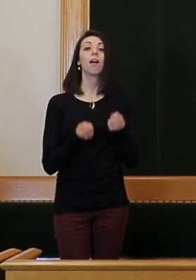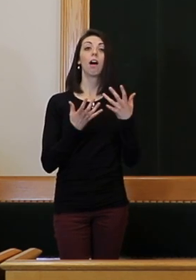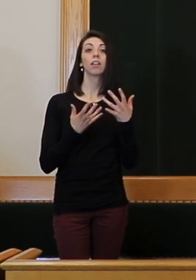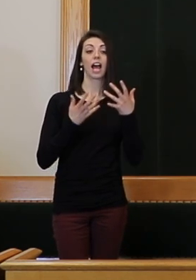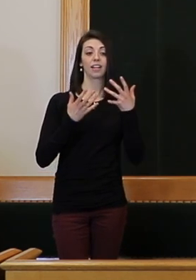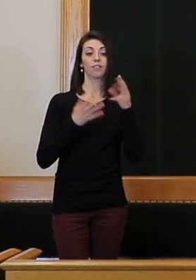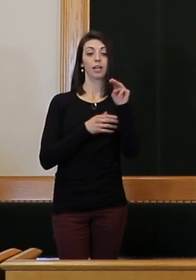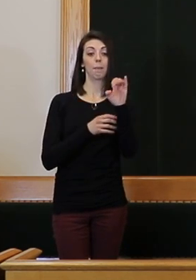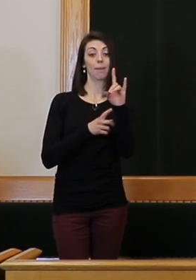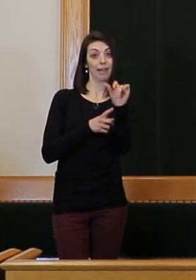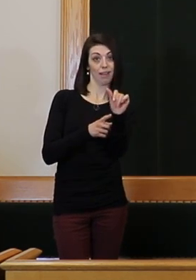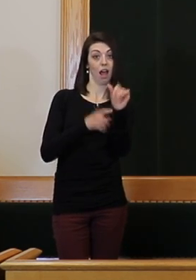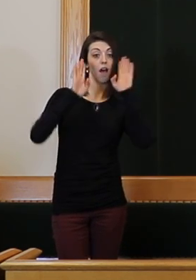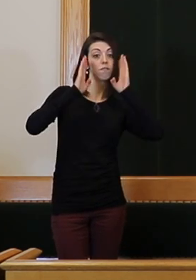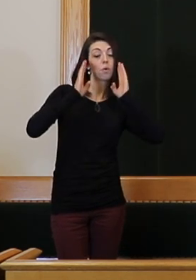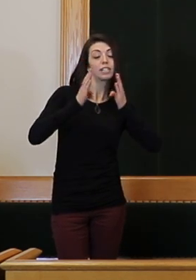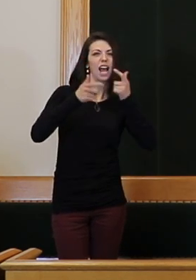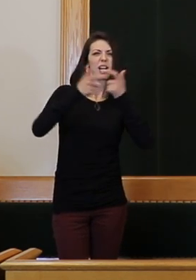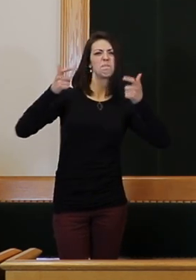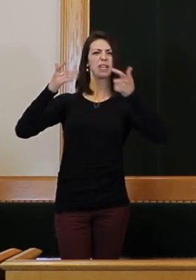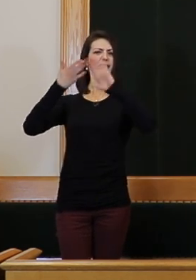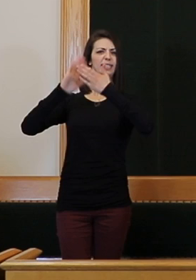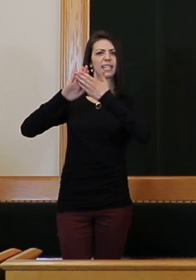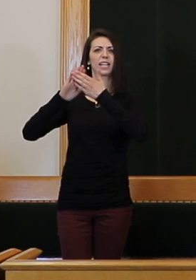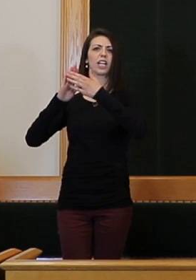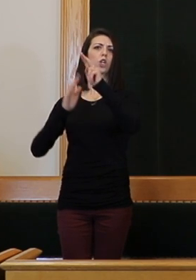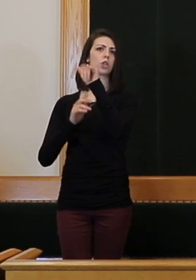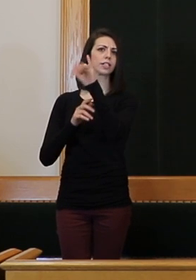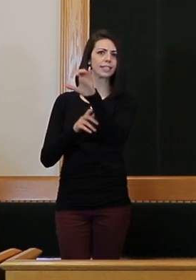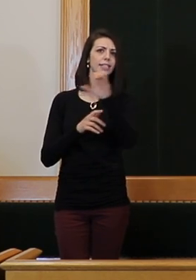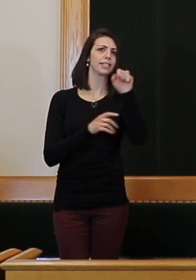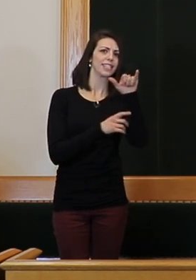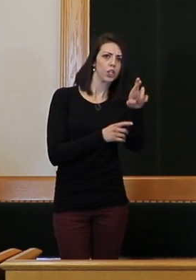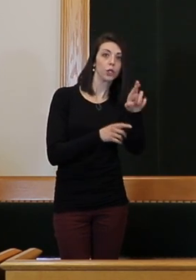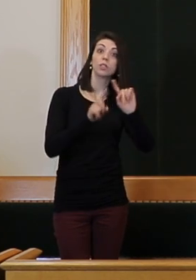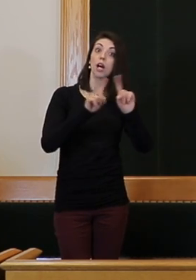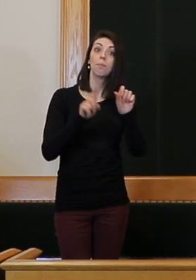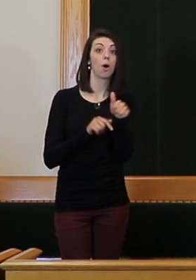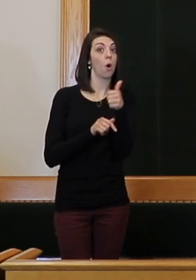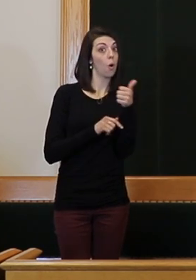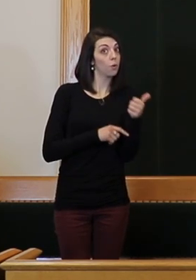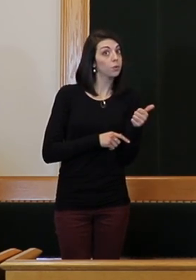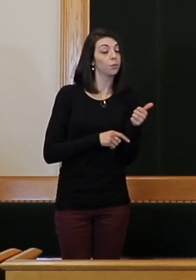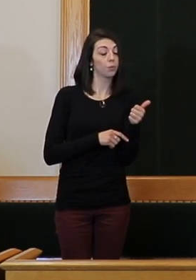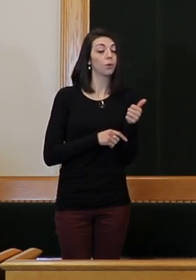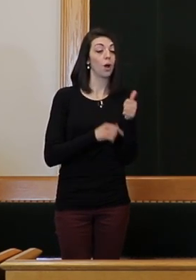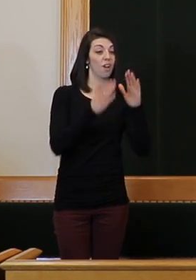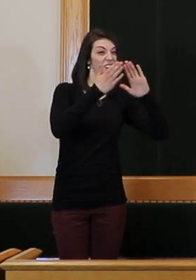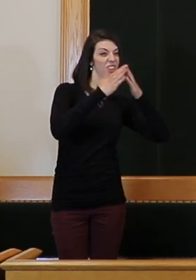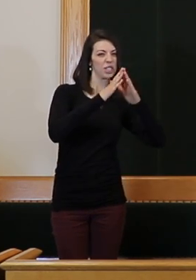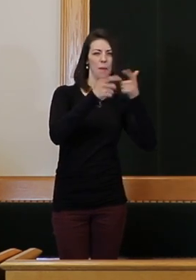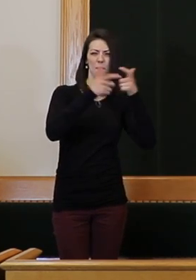attention has been focused on bigger areas, New York City, City of Syracuse. But if you look at it the other way, while those communities have a lot